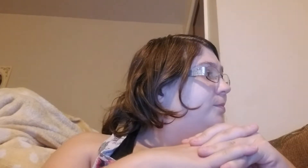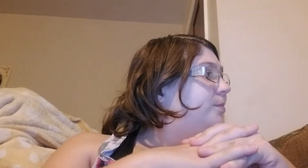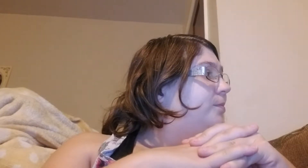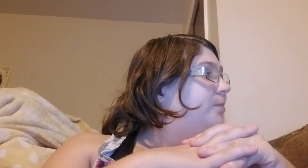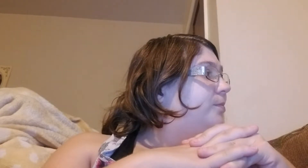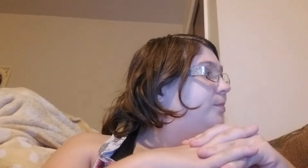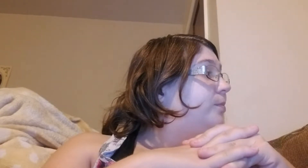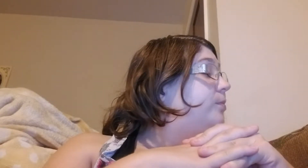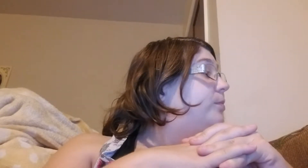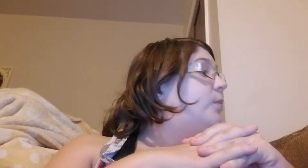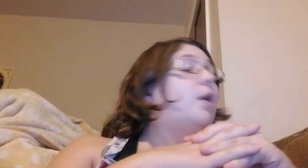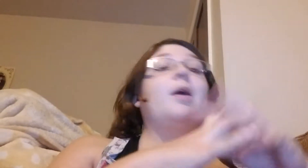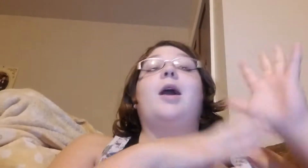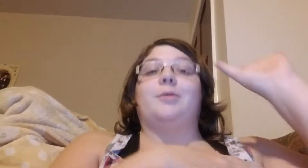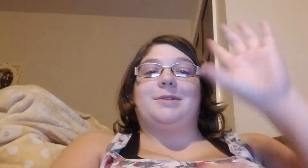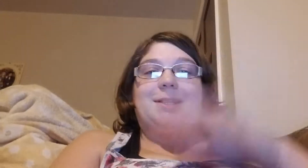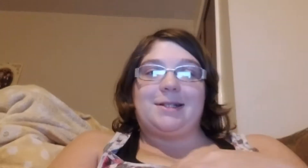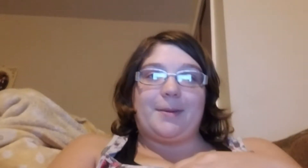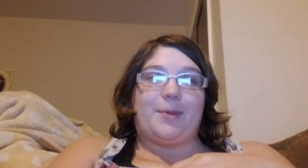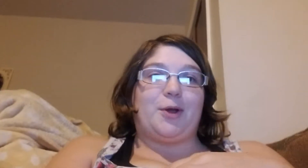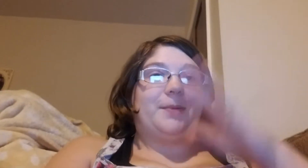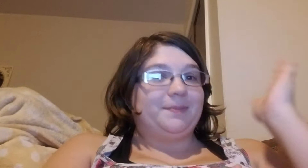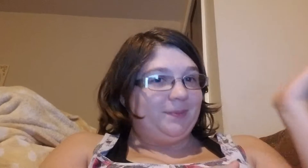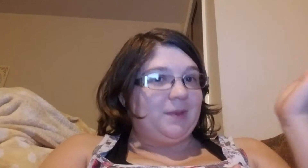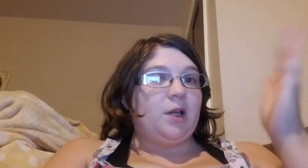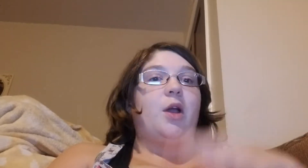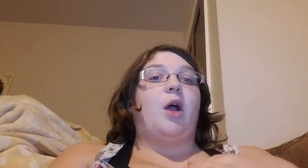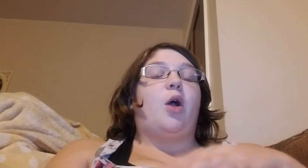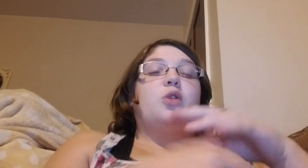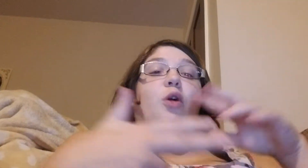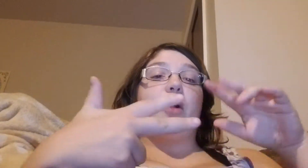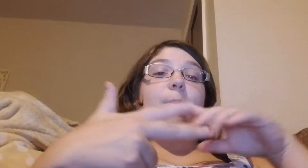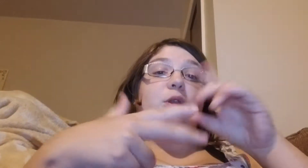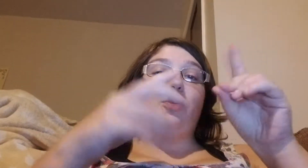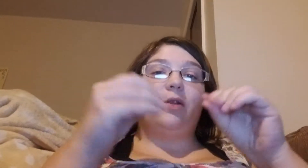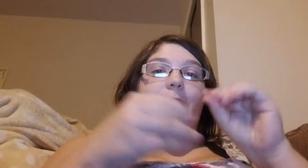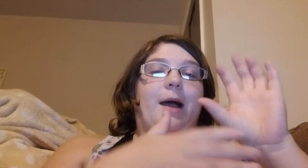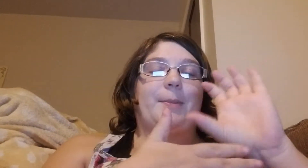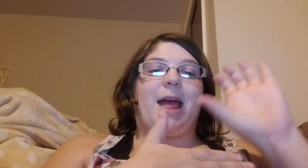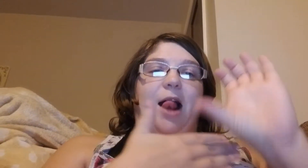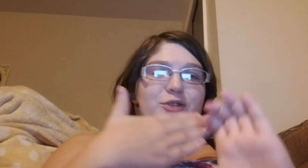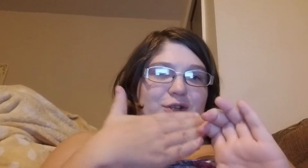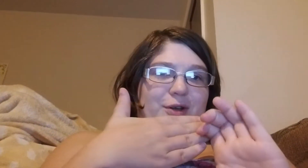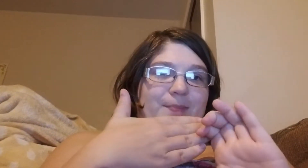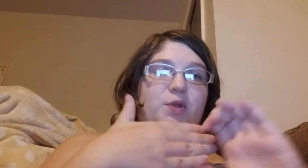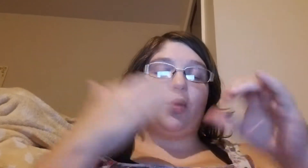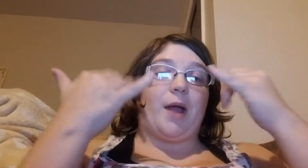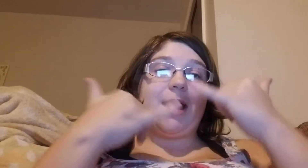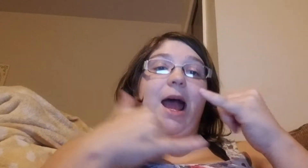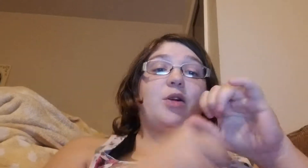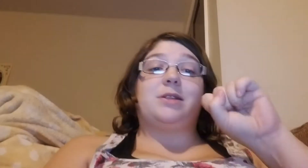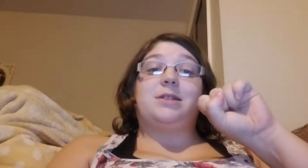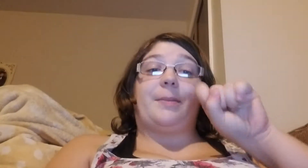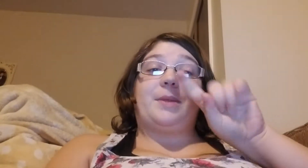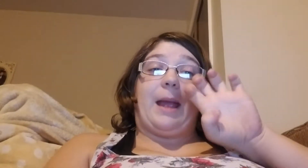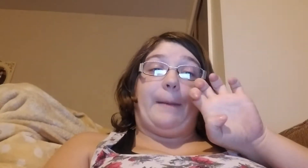November? November. Oh, December. So I'm gonna do the calendar. So right now it's